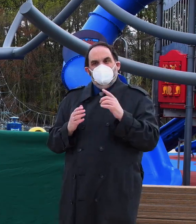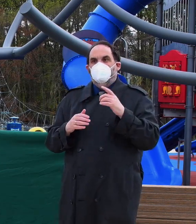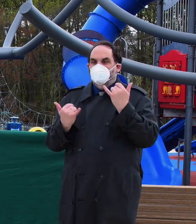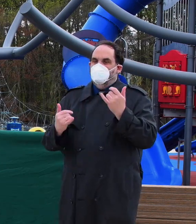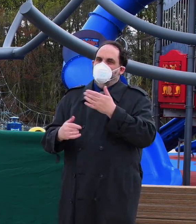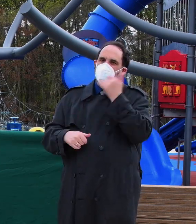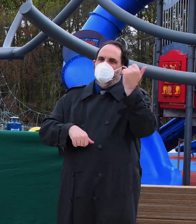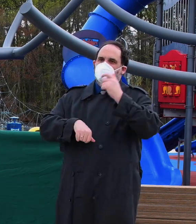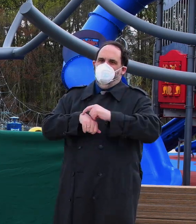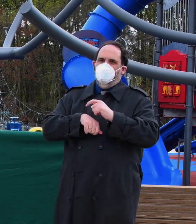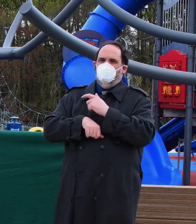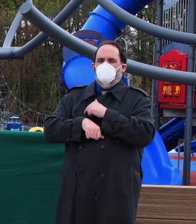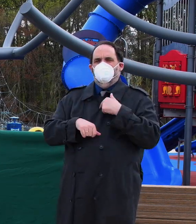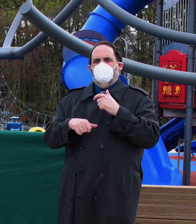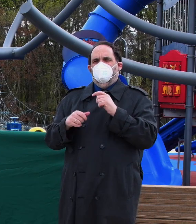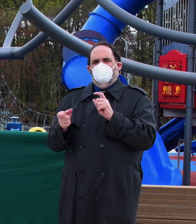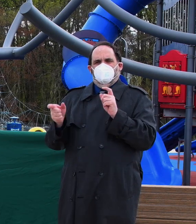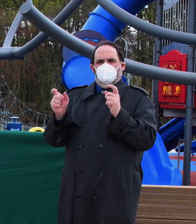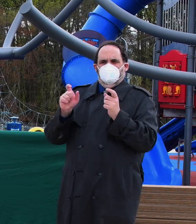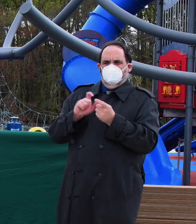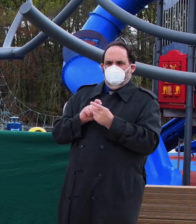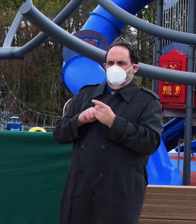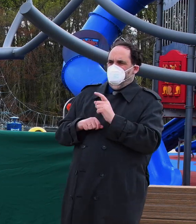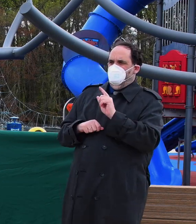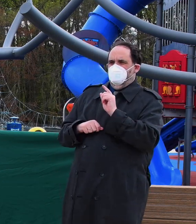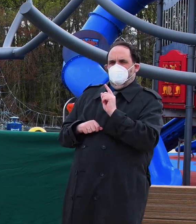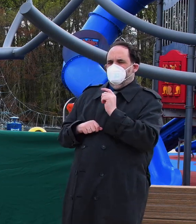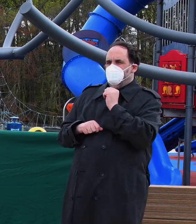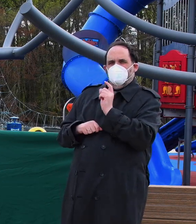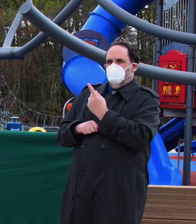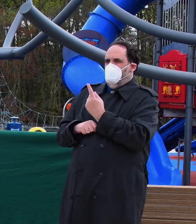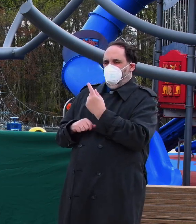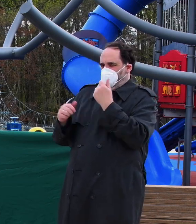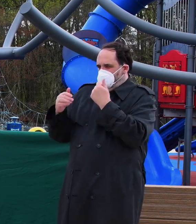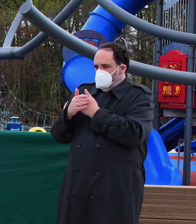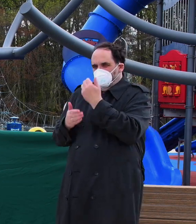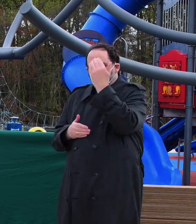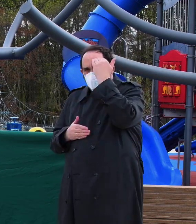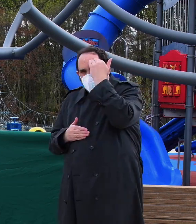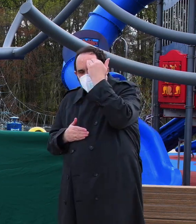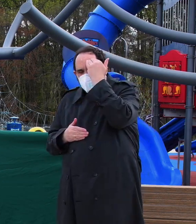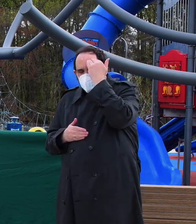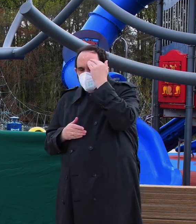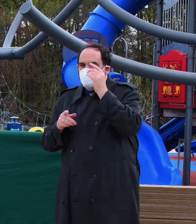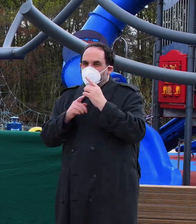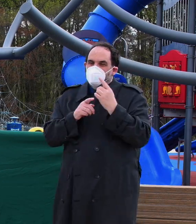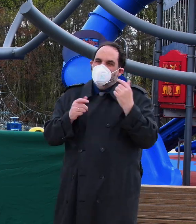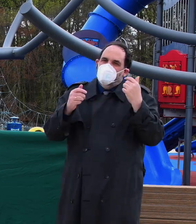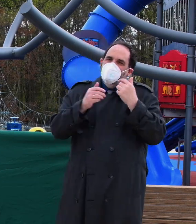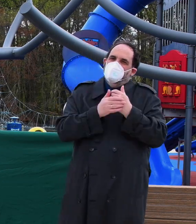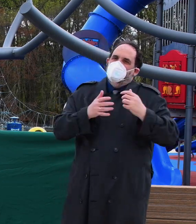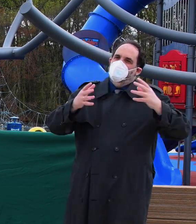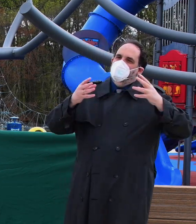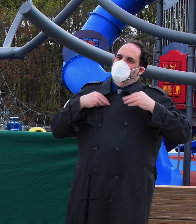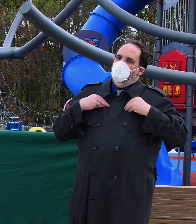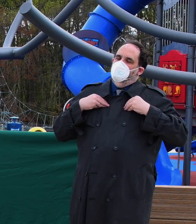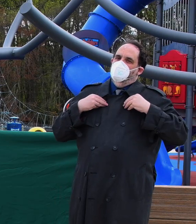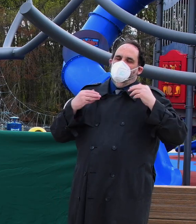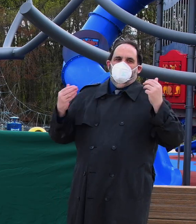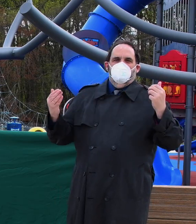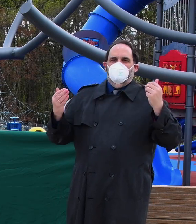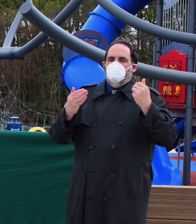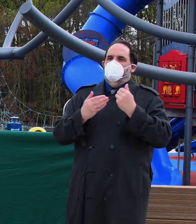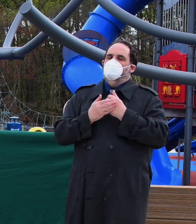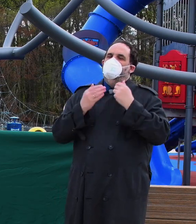time for us to shift from just autism awareness to autism acceptance